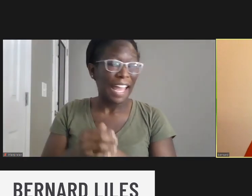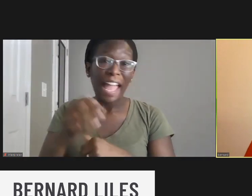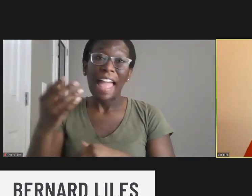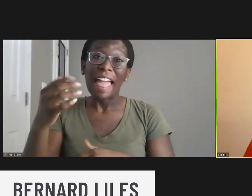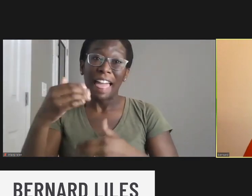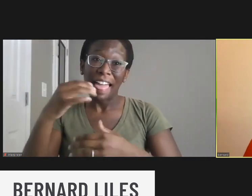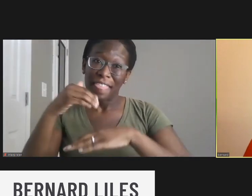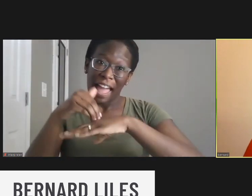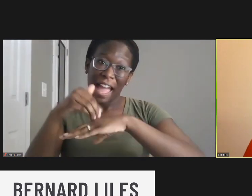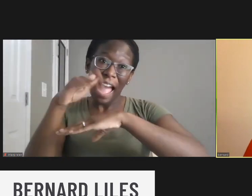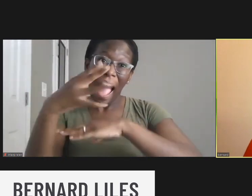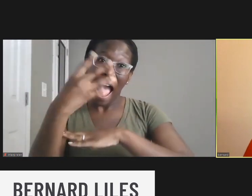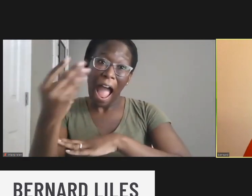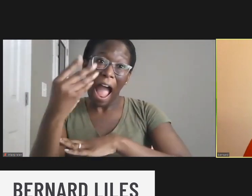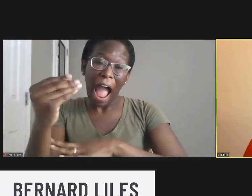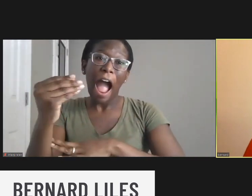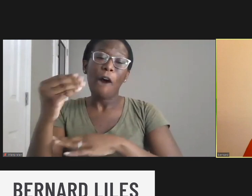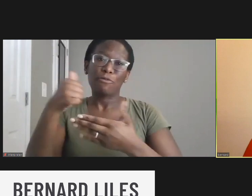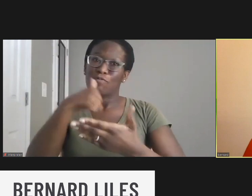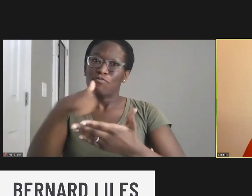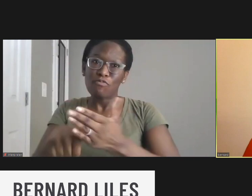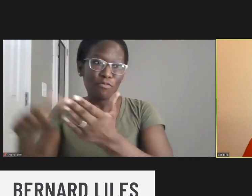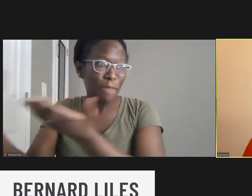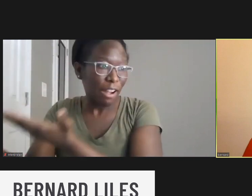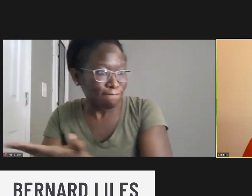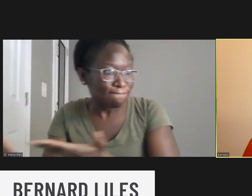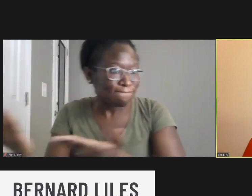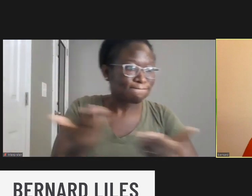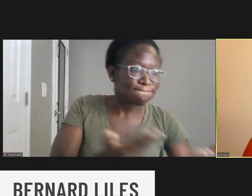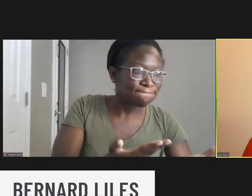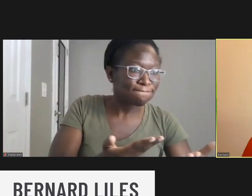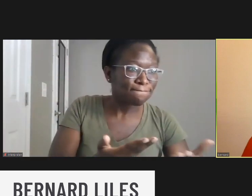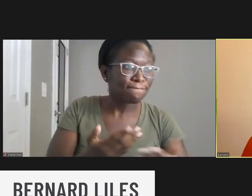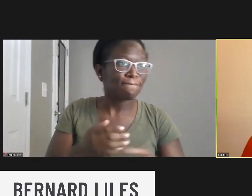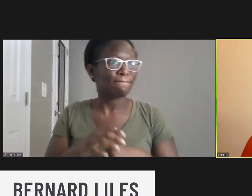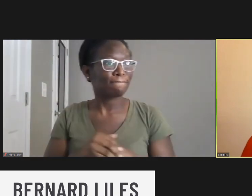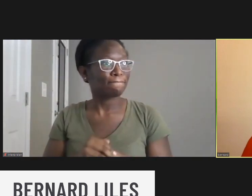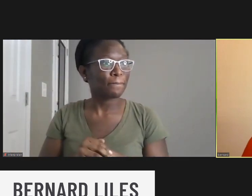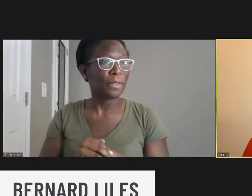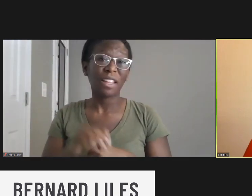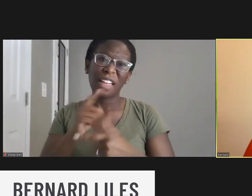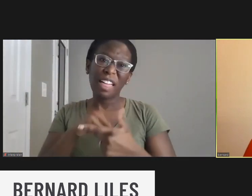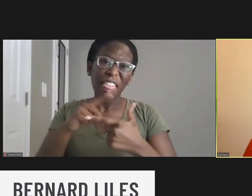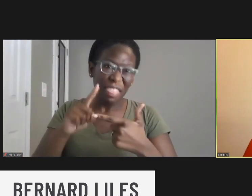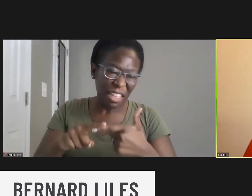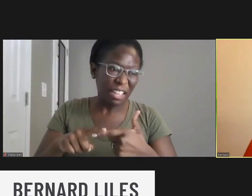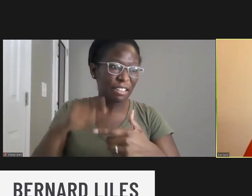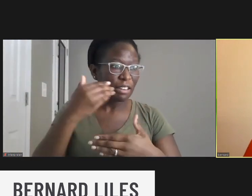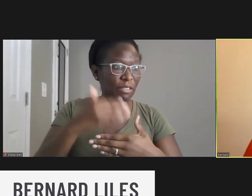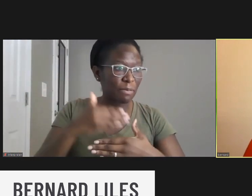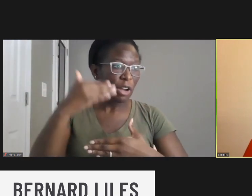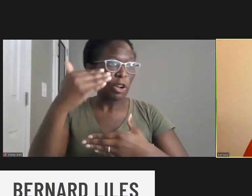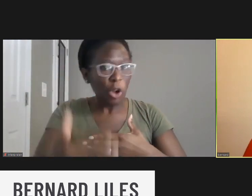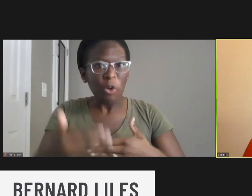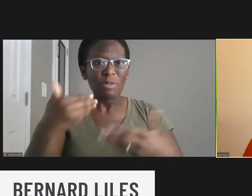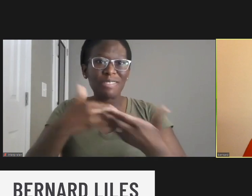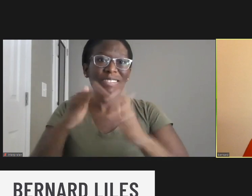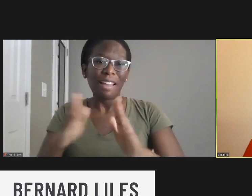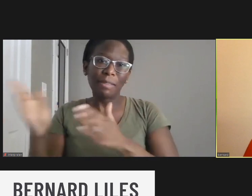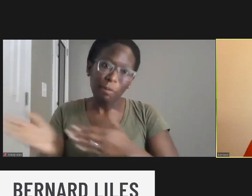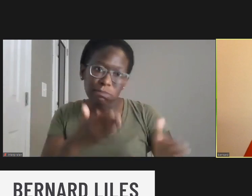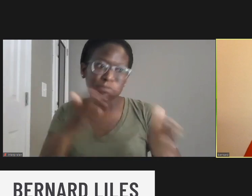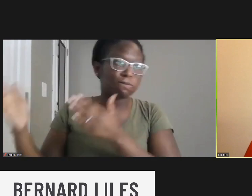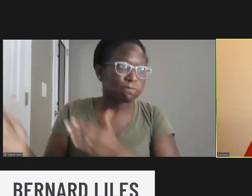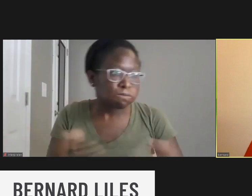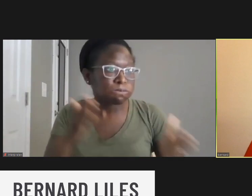repeat it. I get to eat the tea for a price. I can still